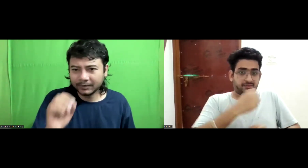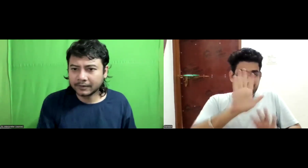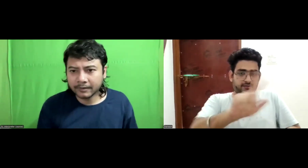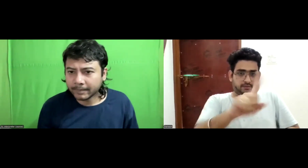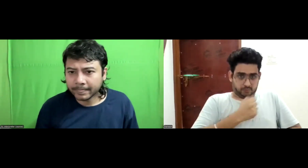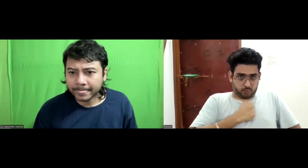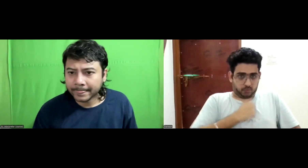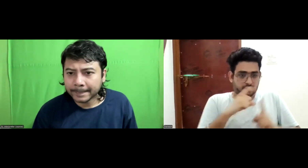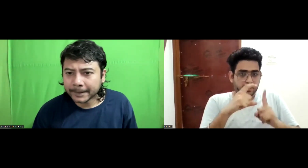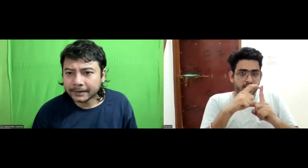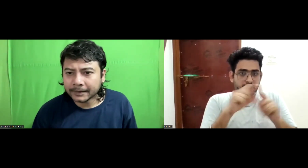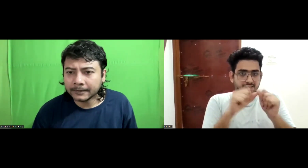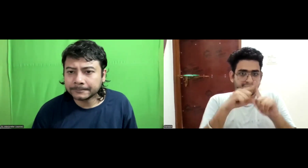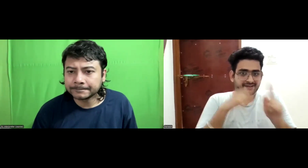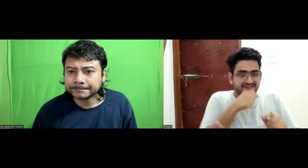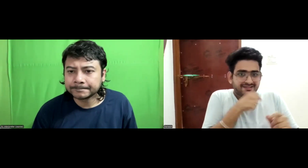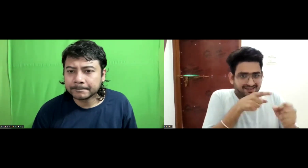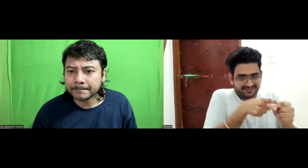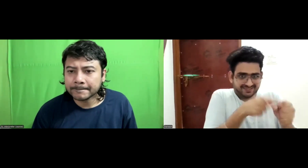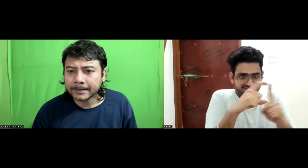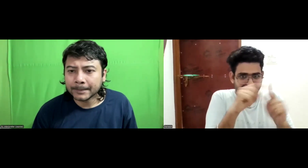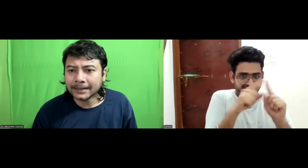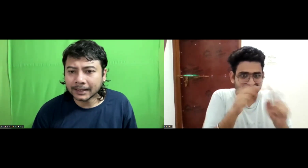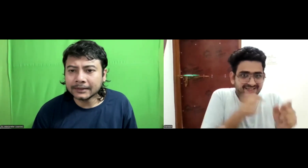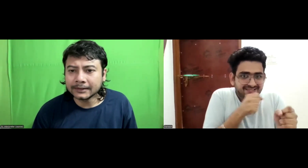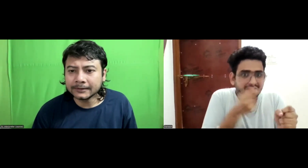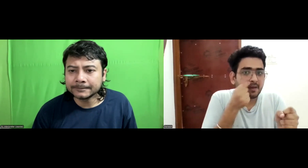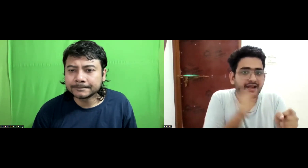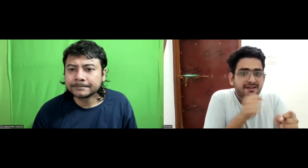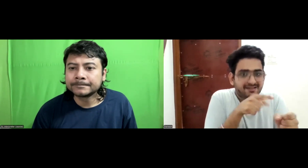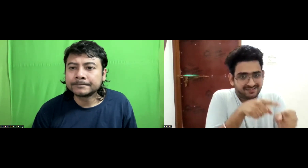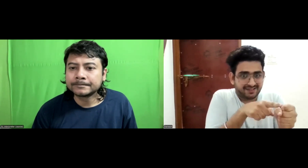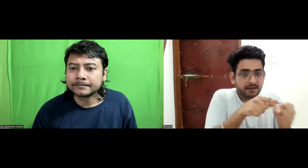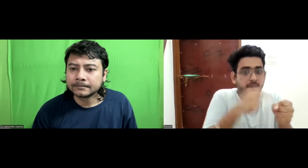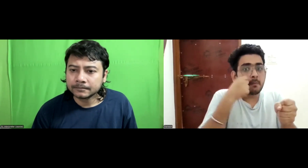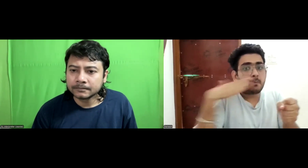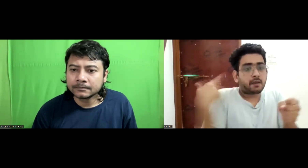No problem. But my dadi,